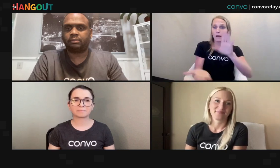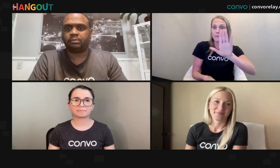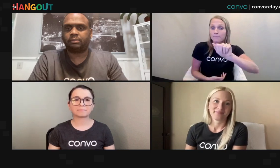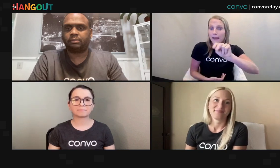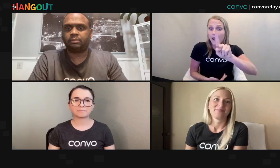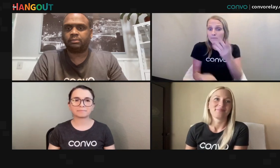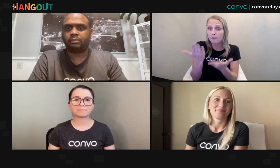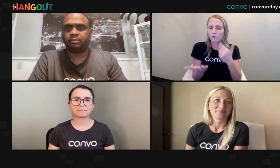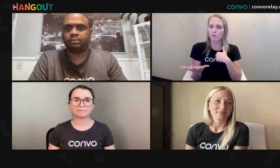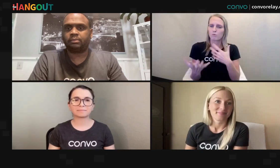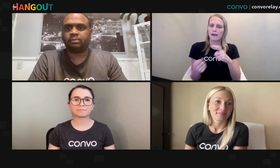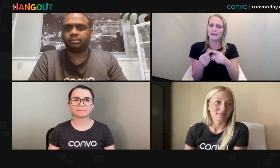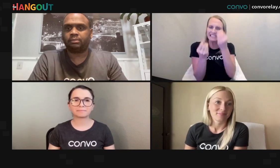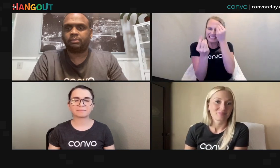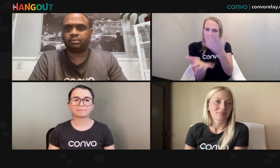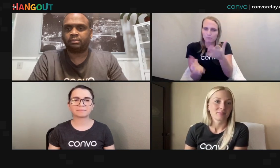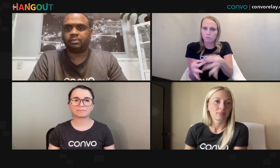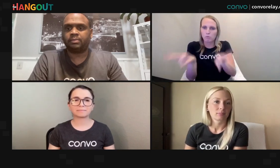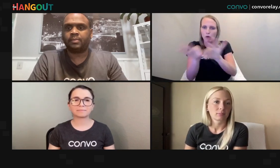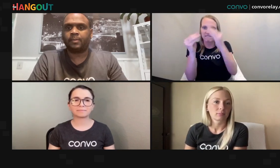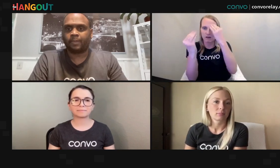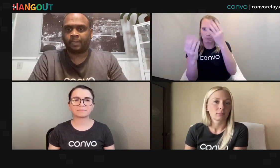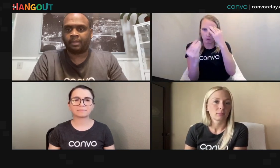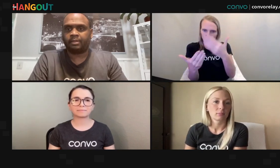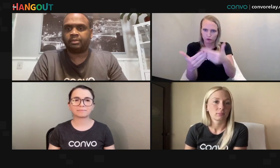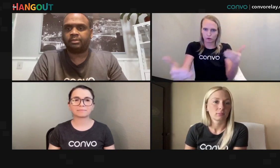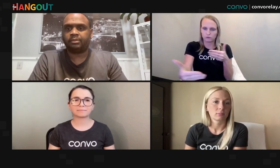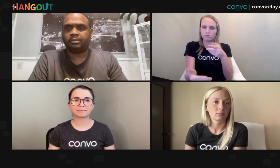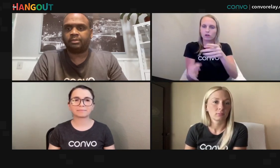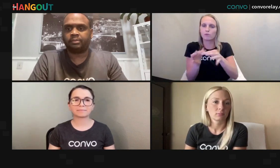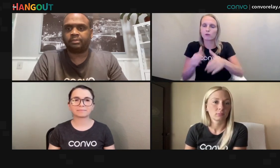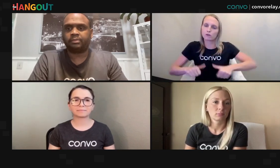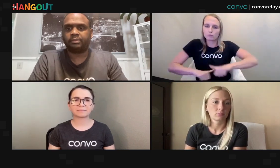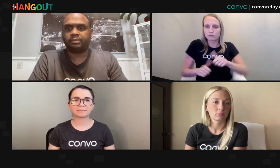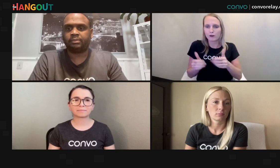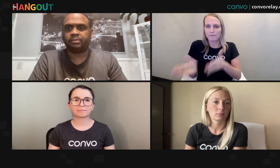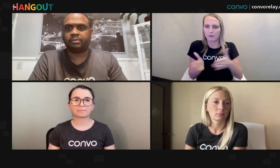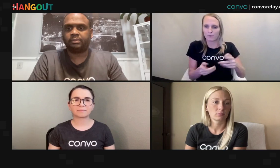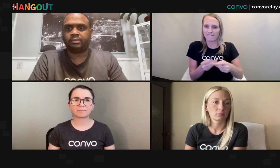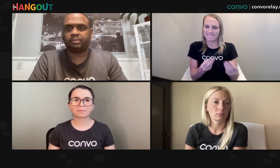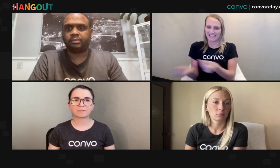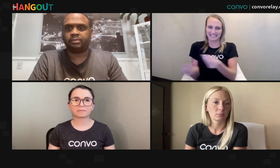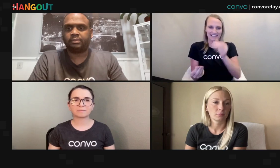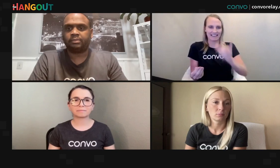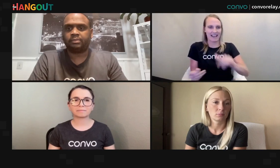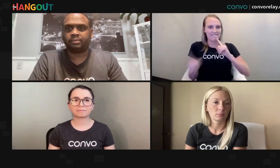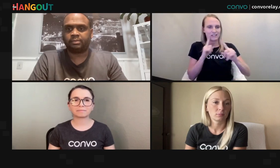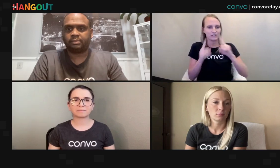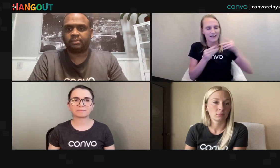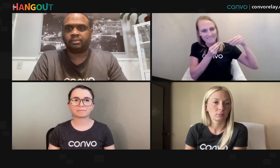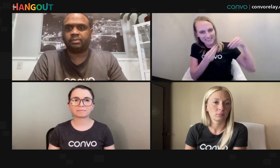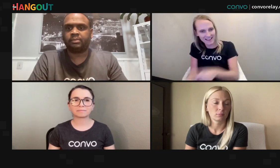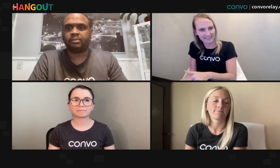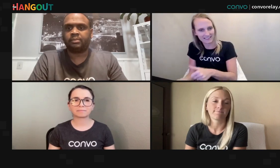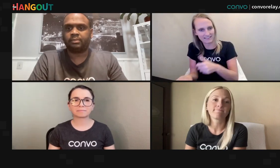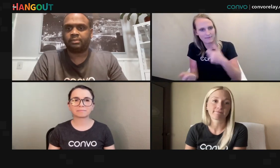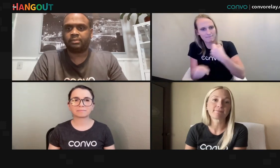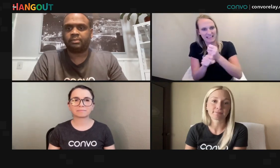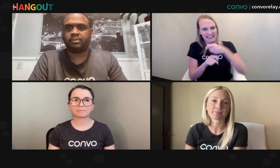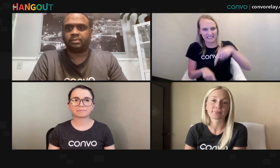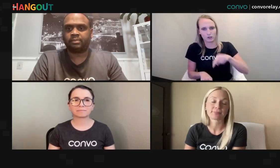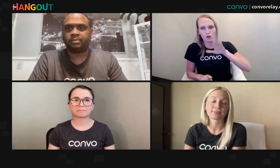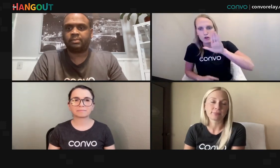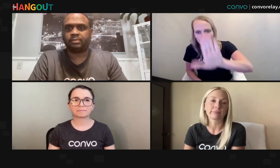I need to remind them what the name signs are, what the context is, just important information ahead of time so that the interpreter